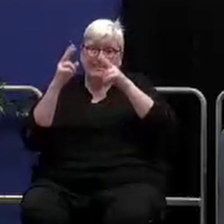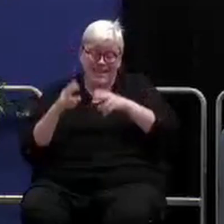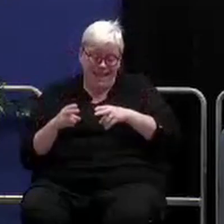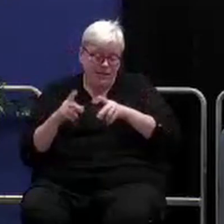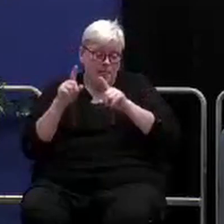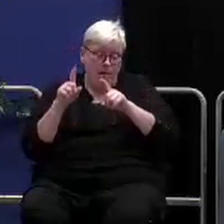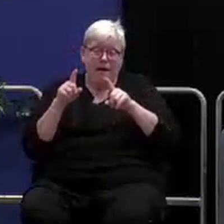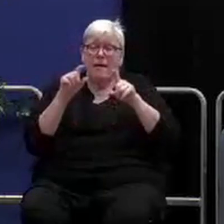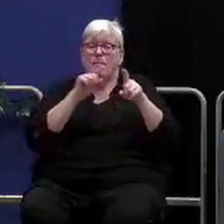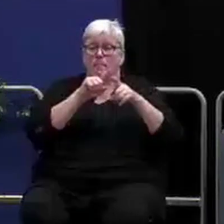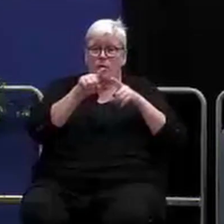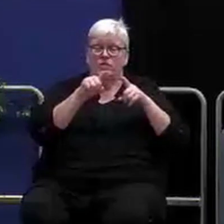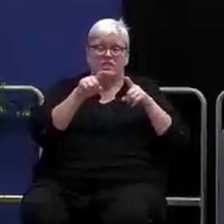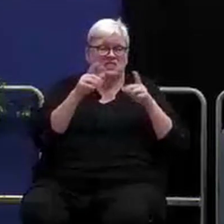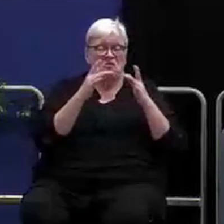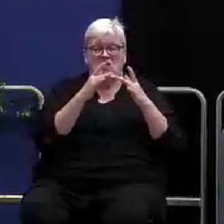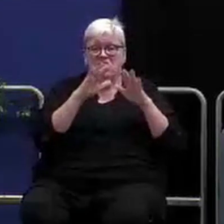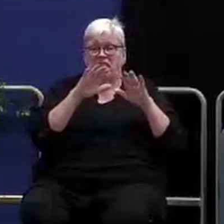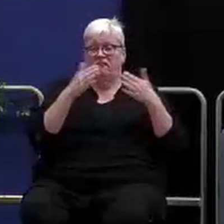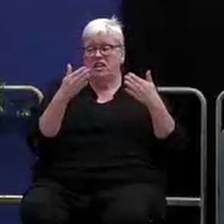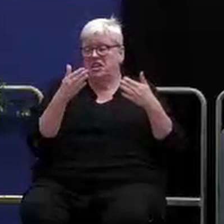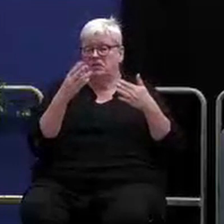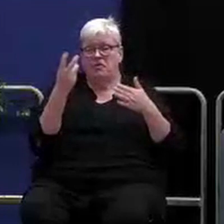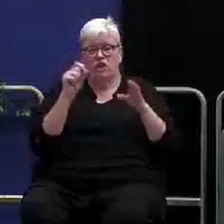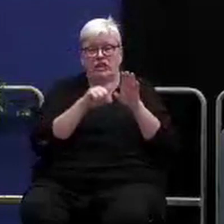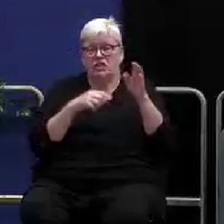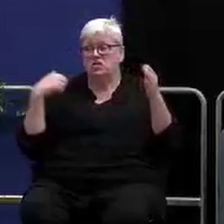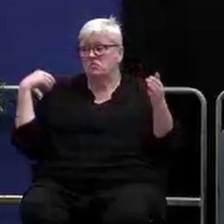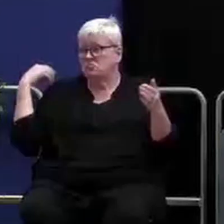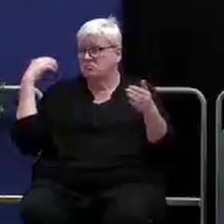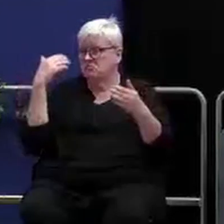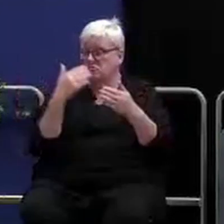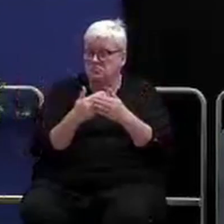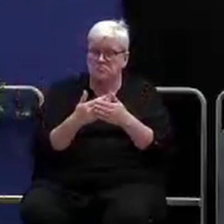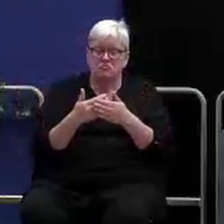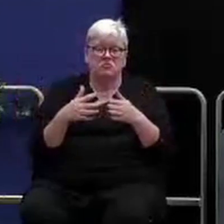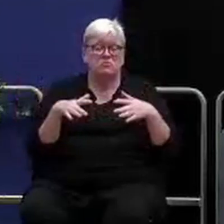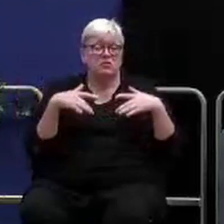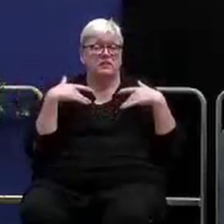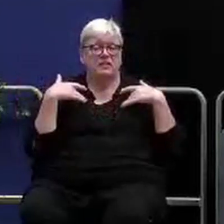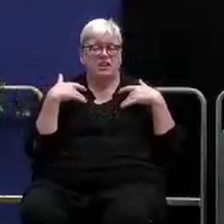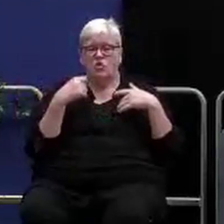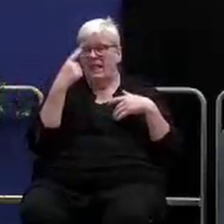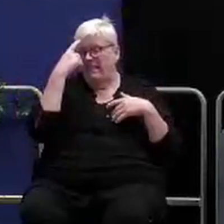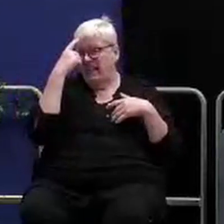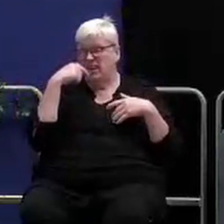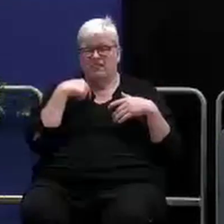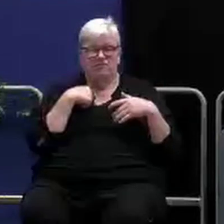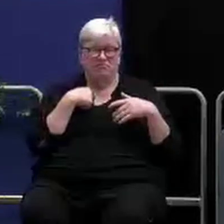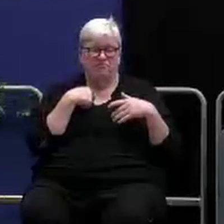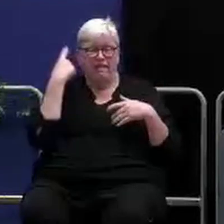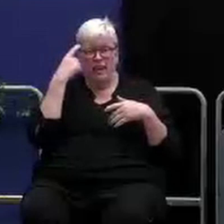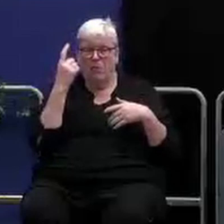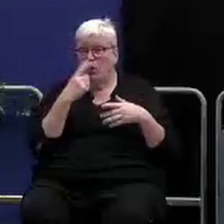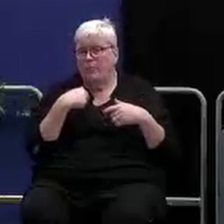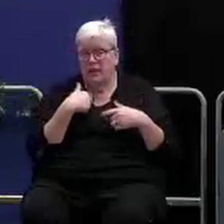of them I certainly have had no contact with in 30 years, so I don't think I'm on their radar. But it was